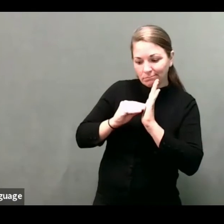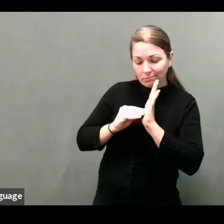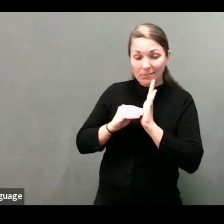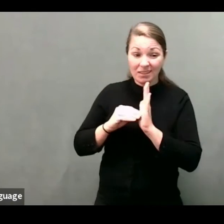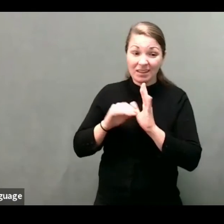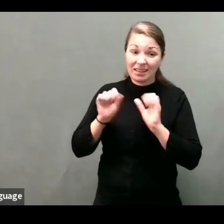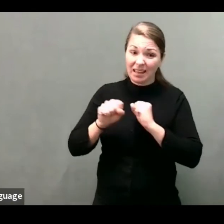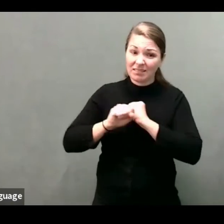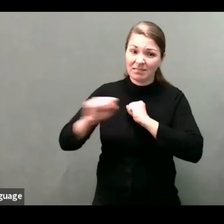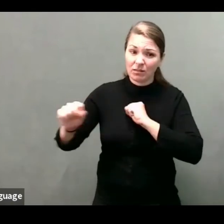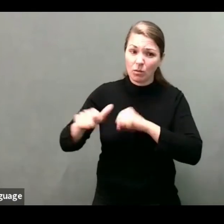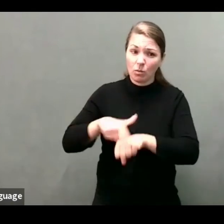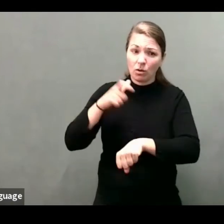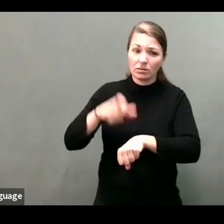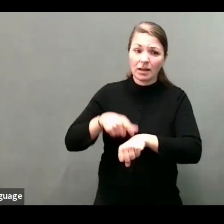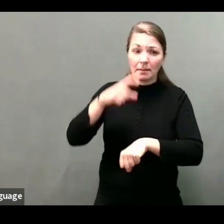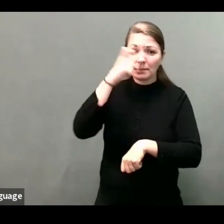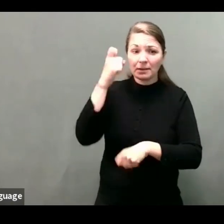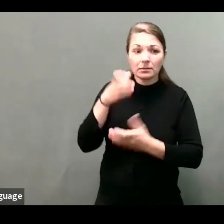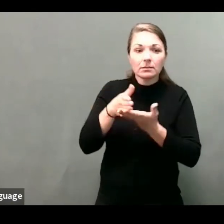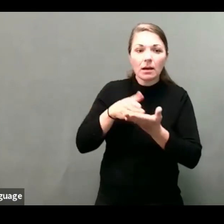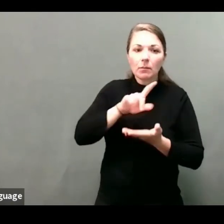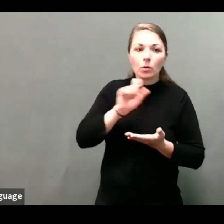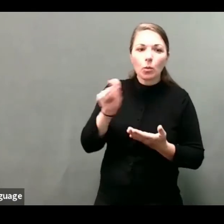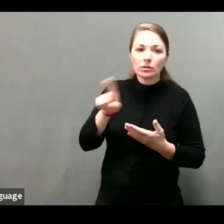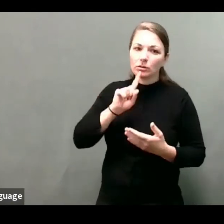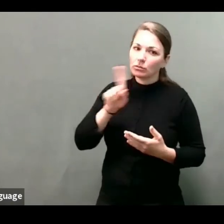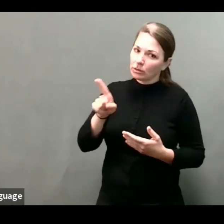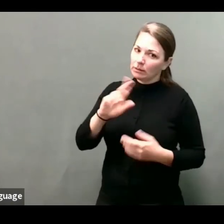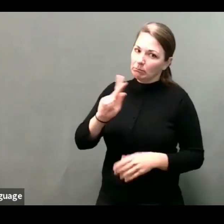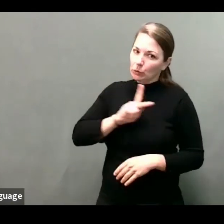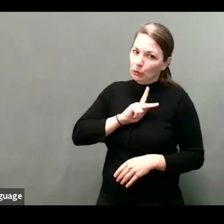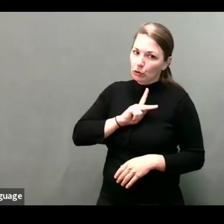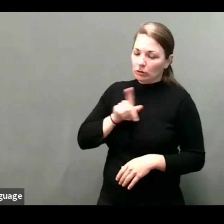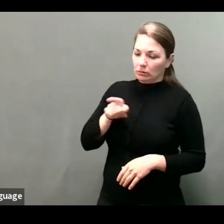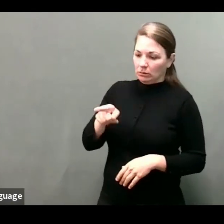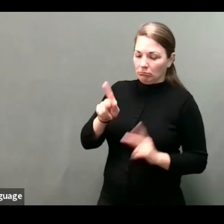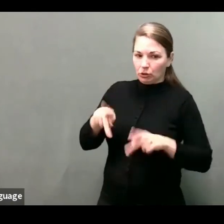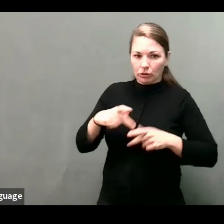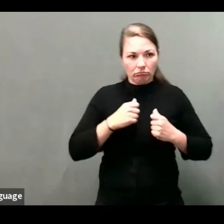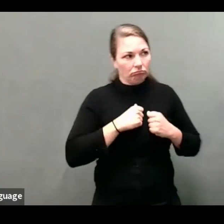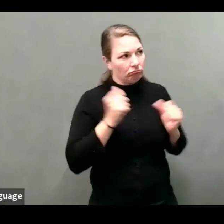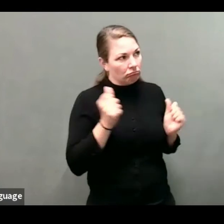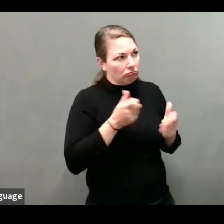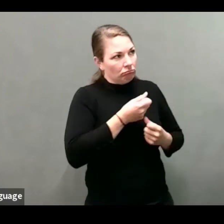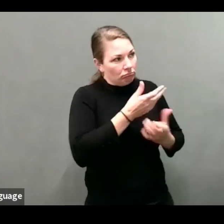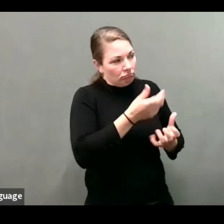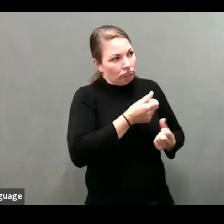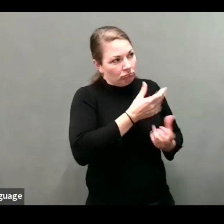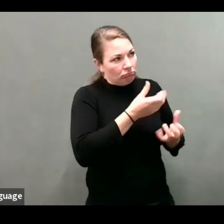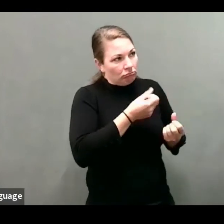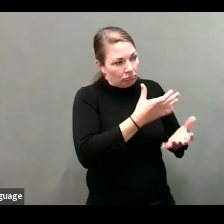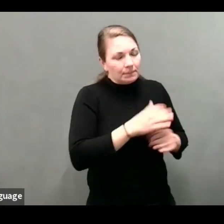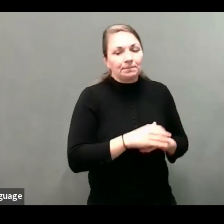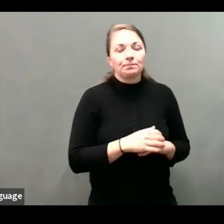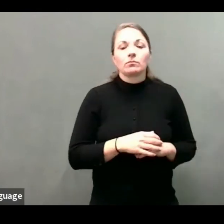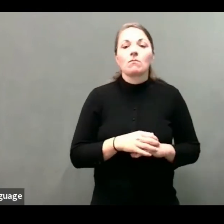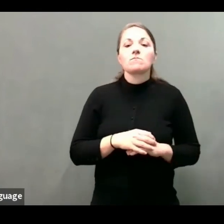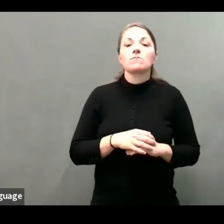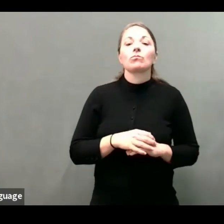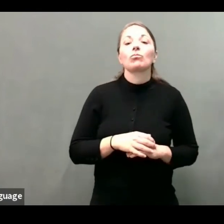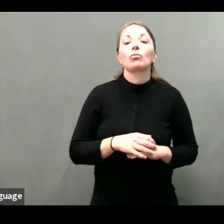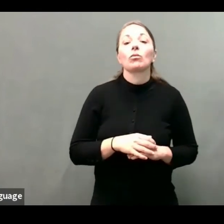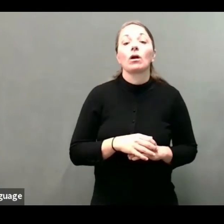those questions are very personal and sometimes very vulnerable, that's typically when the SANE will start the